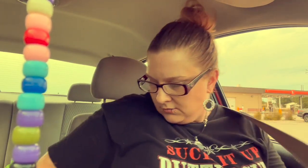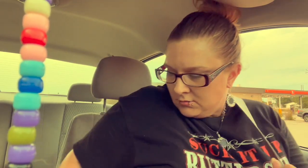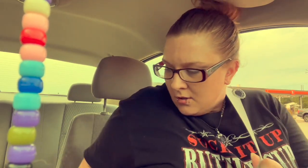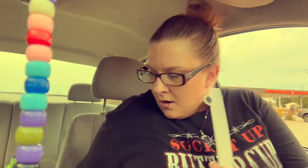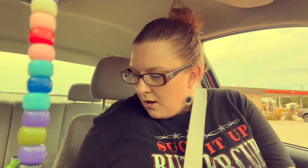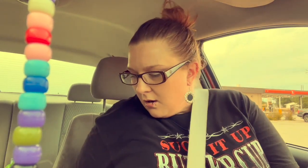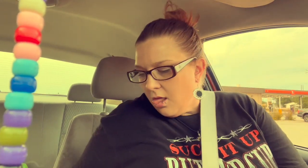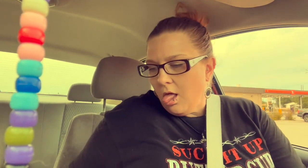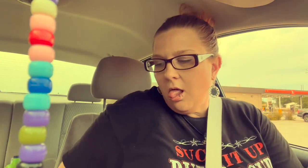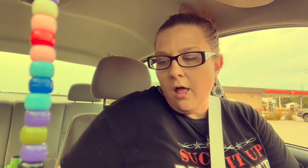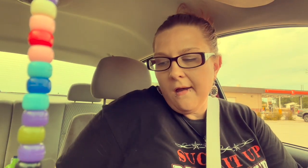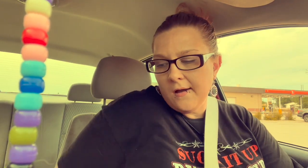sweating.